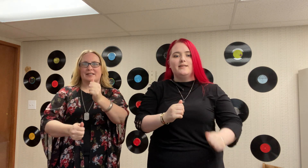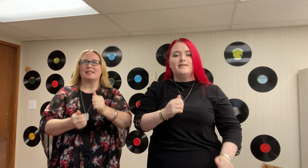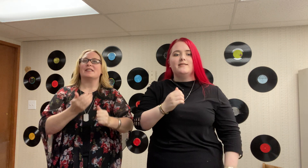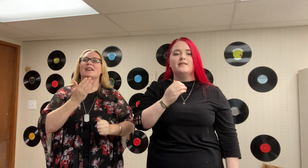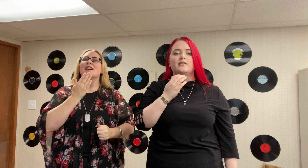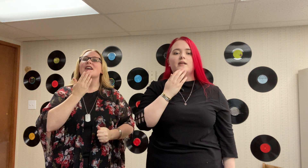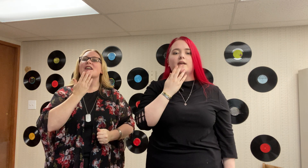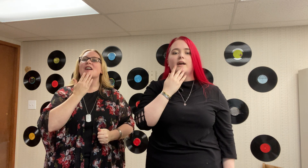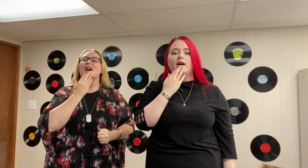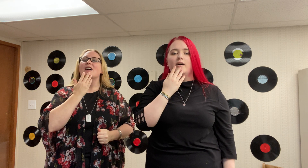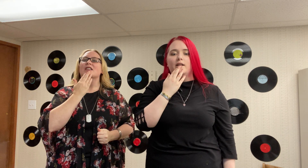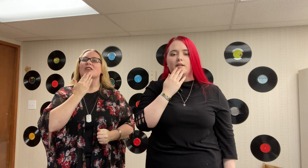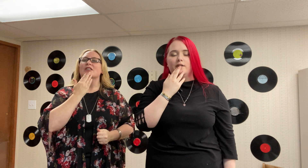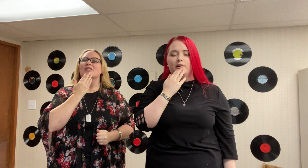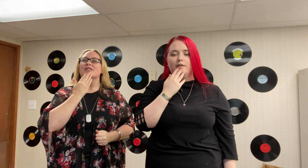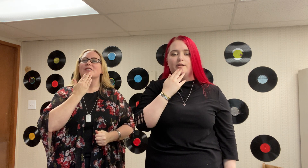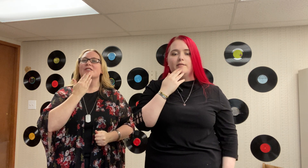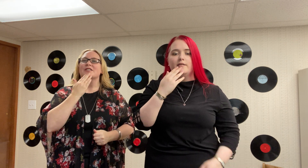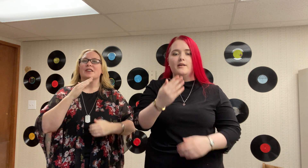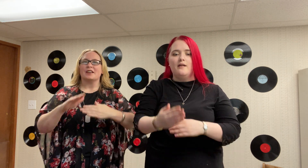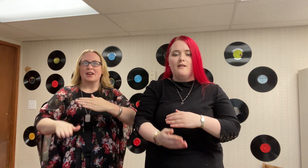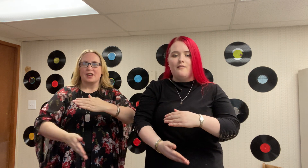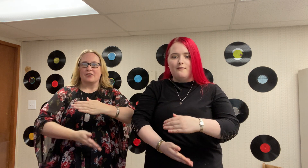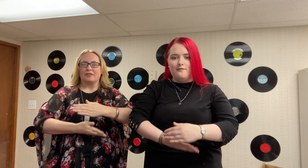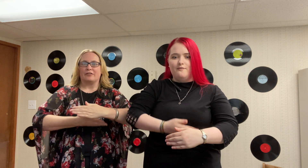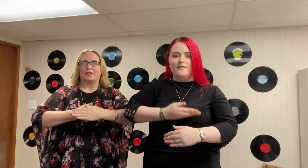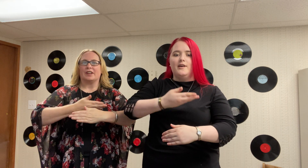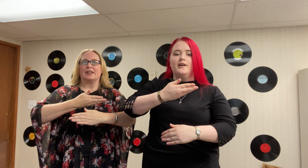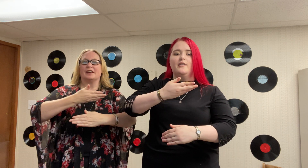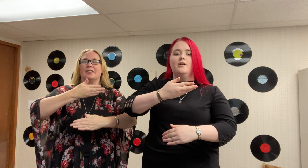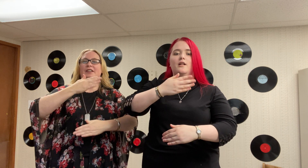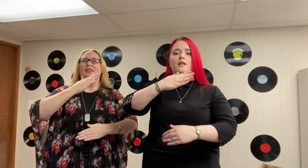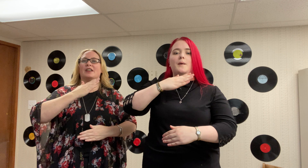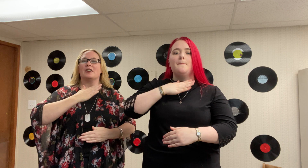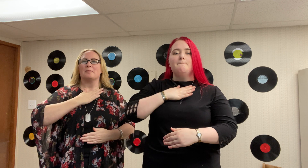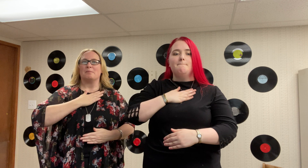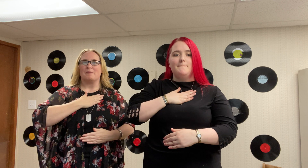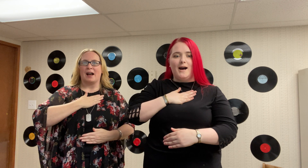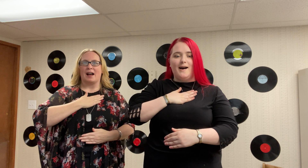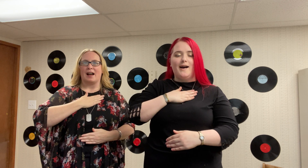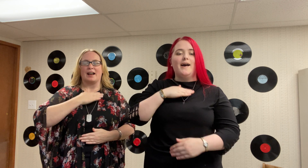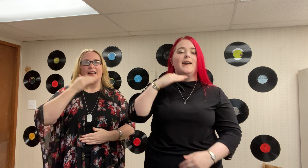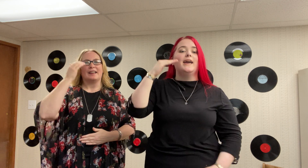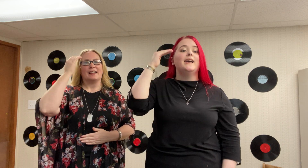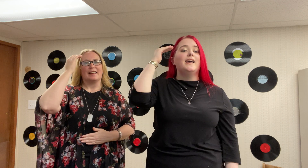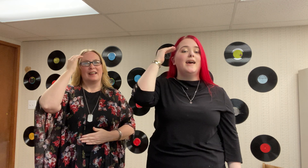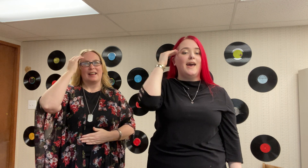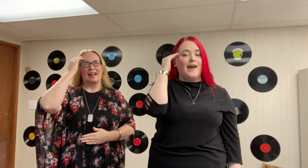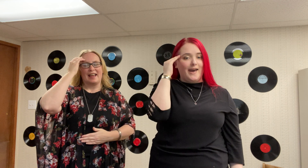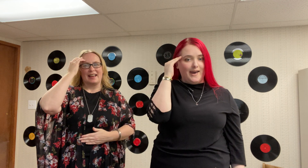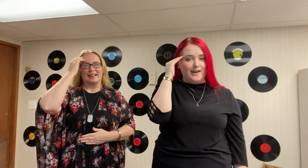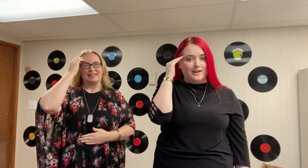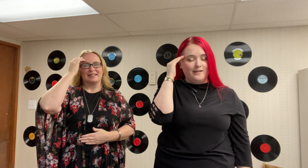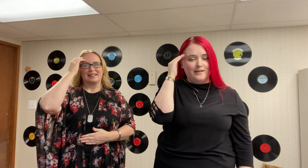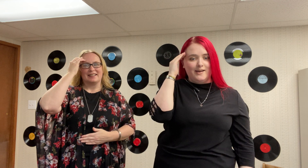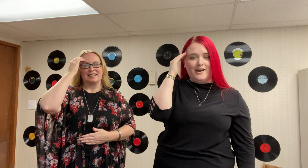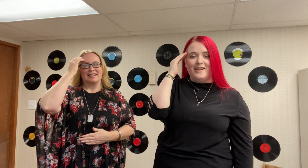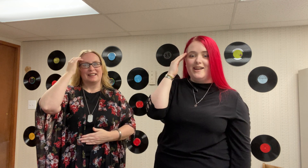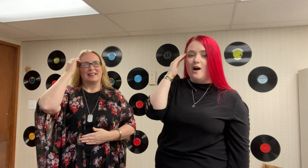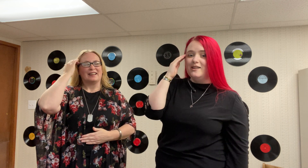brightest colors, fill my head. Now let's